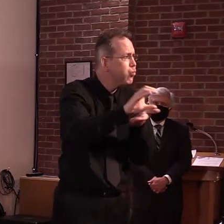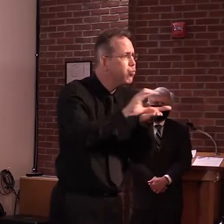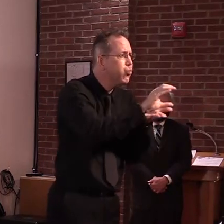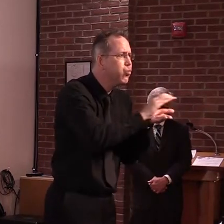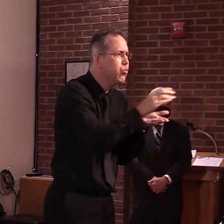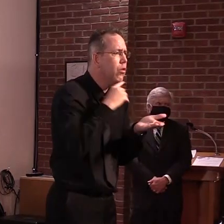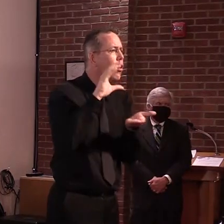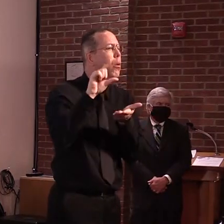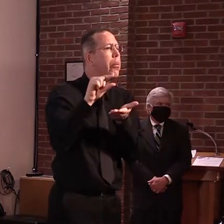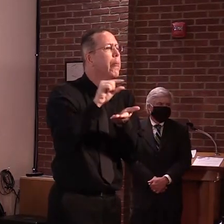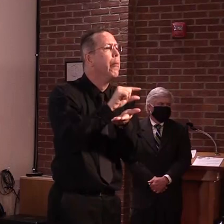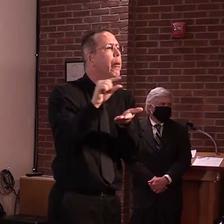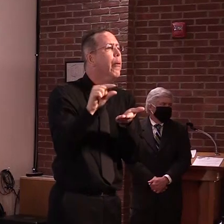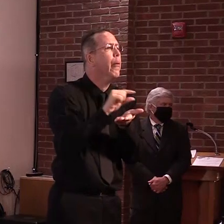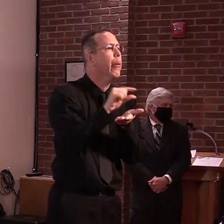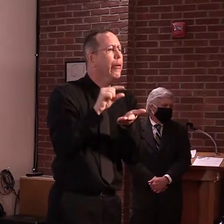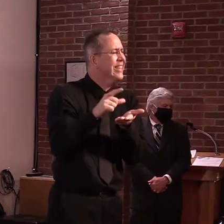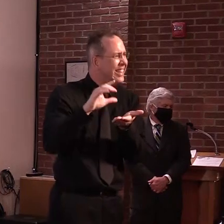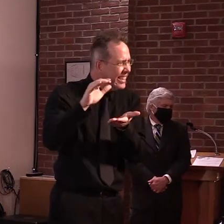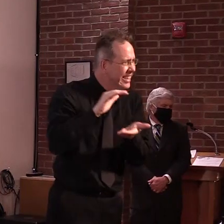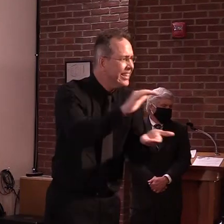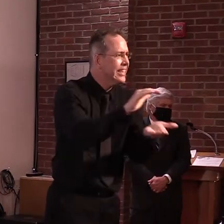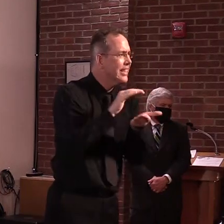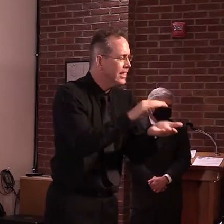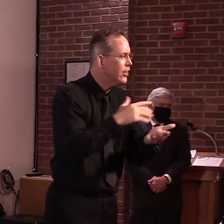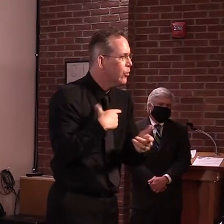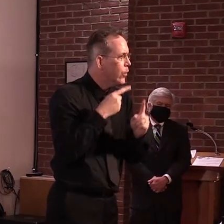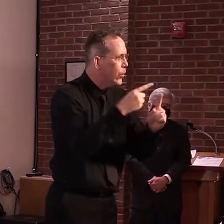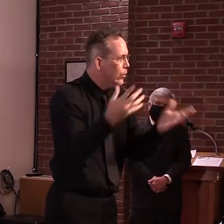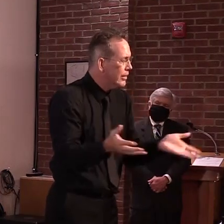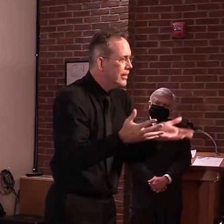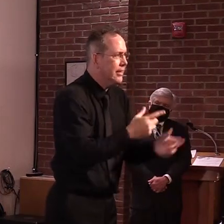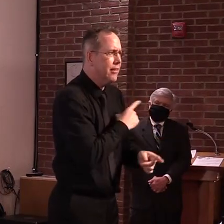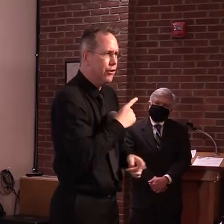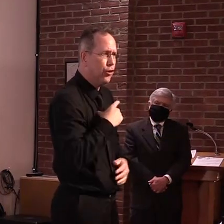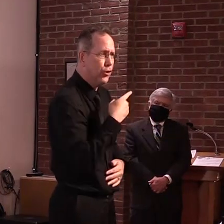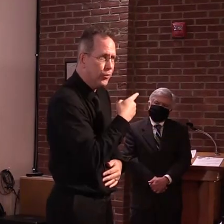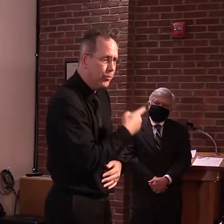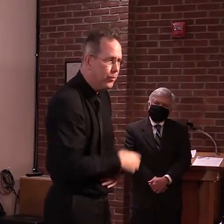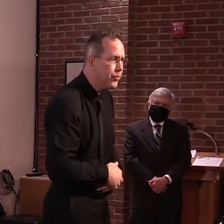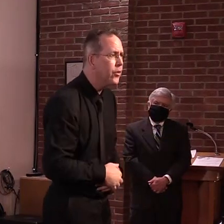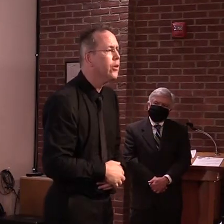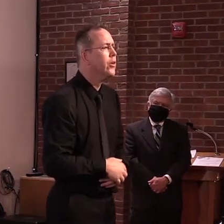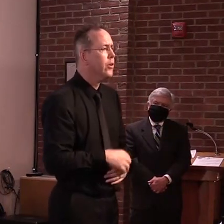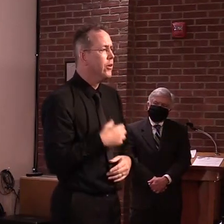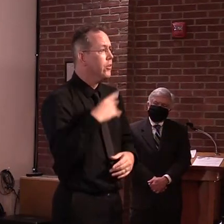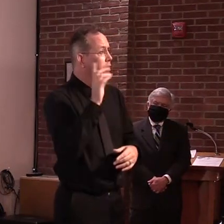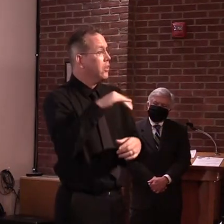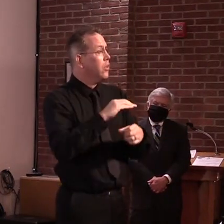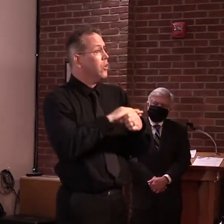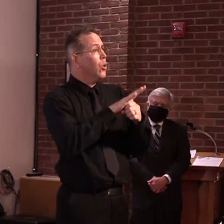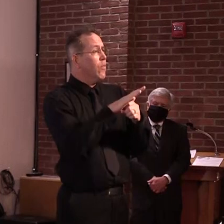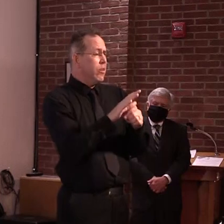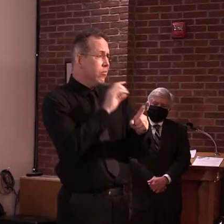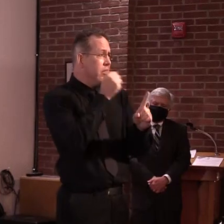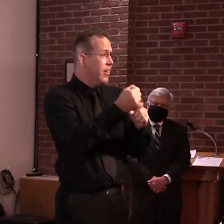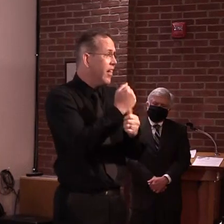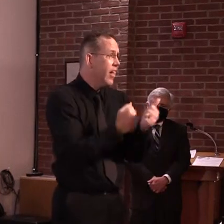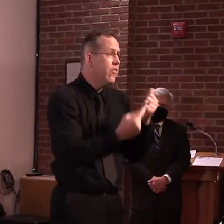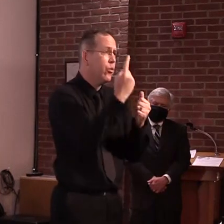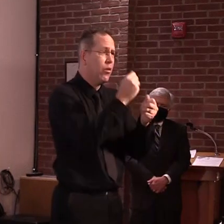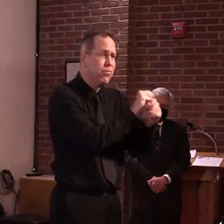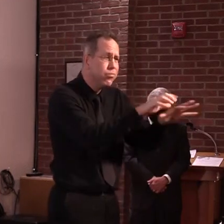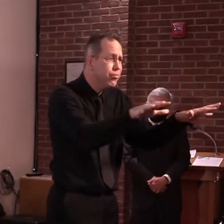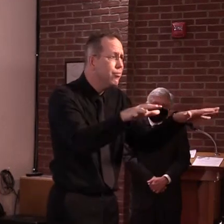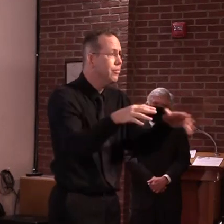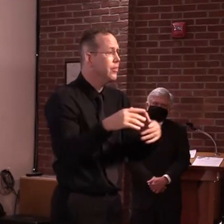businesses, the folks who provide the jobs that families rely on and generate the revenue we need for the services we provide